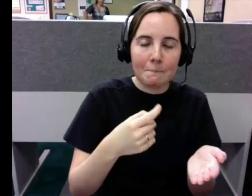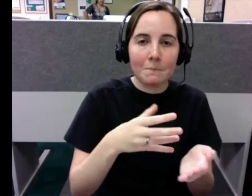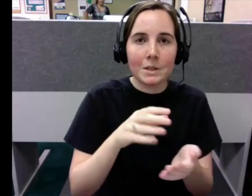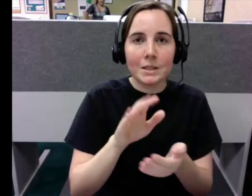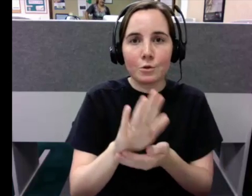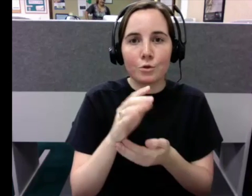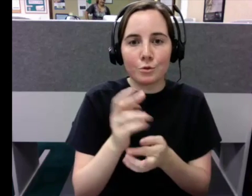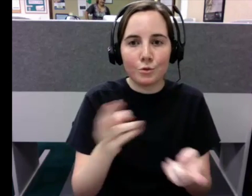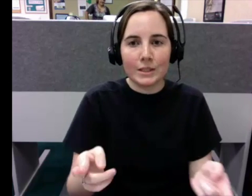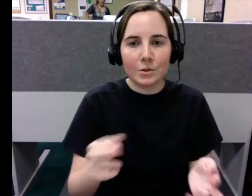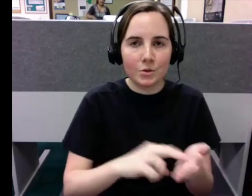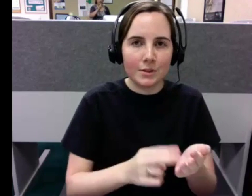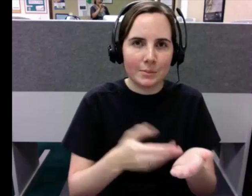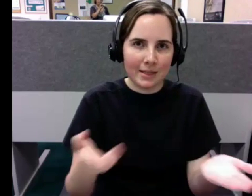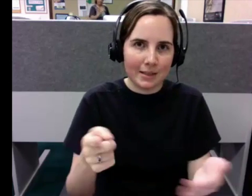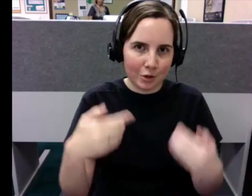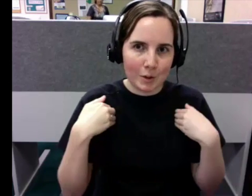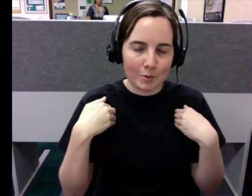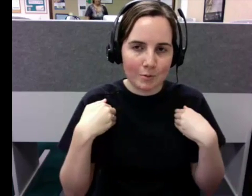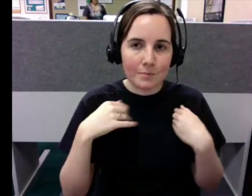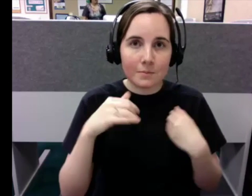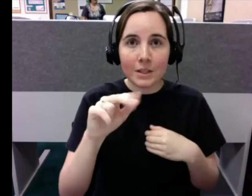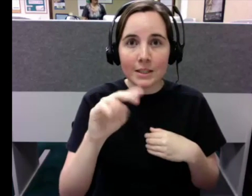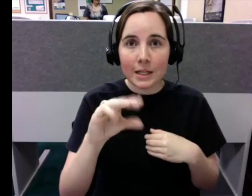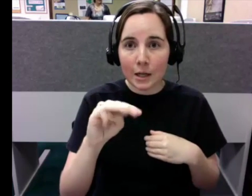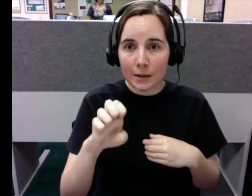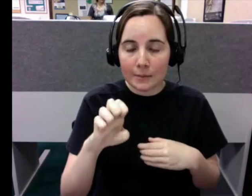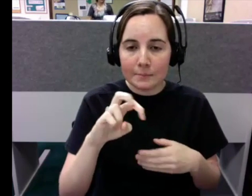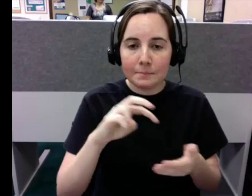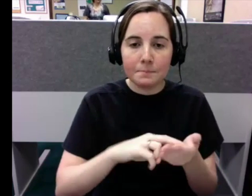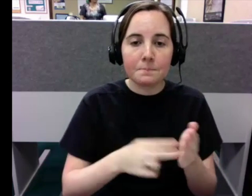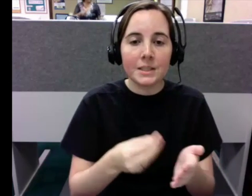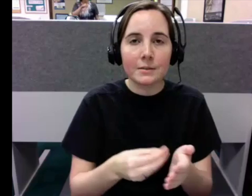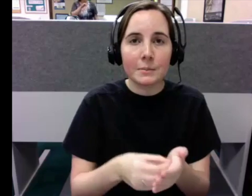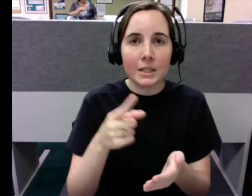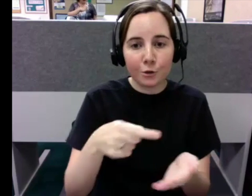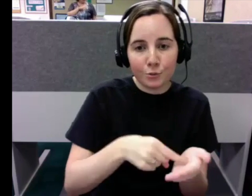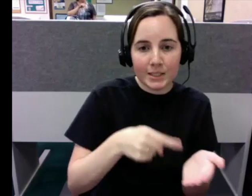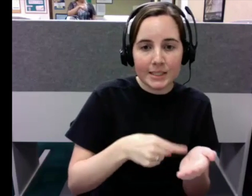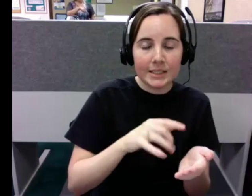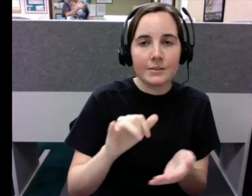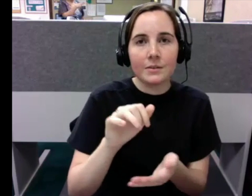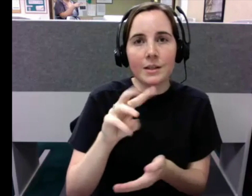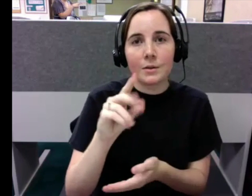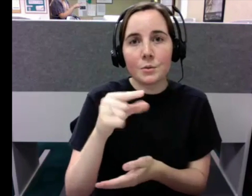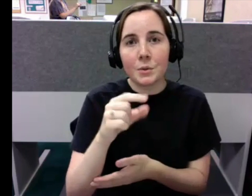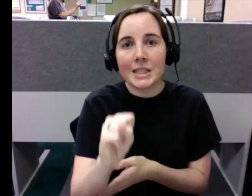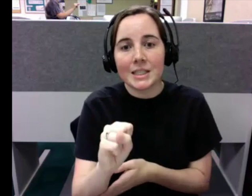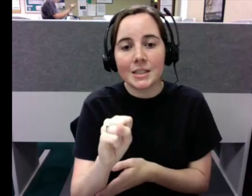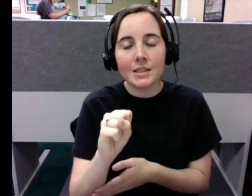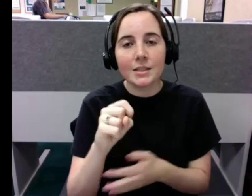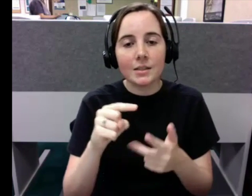Income. Income is money received such as wages, Social Security benefits, and